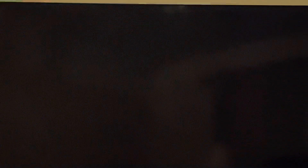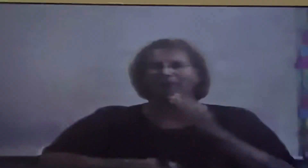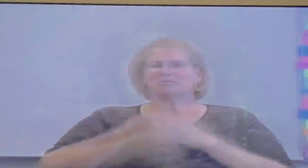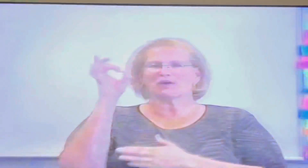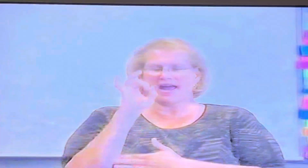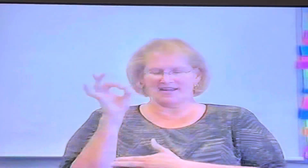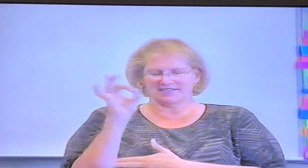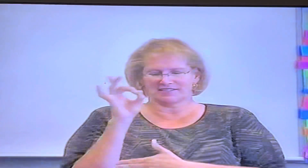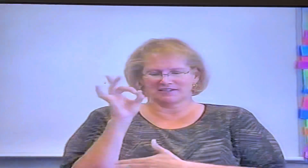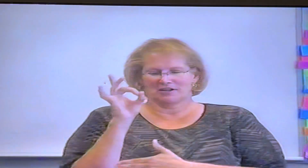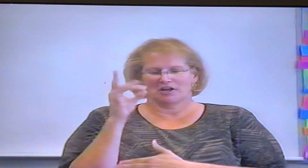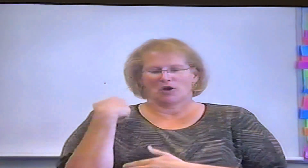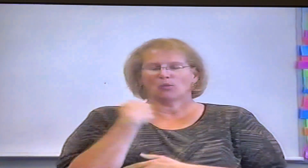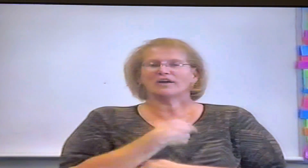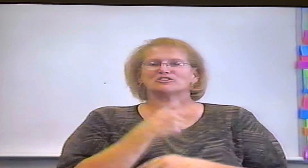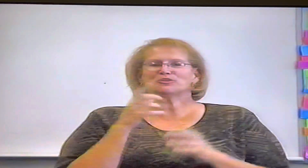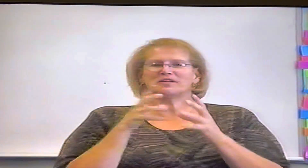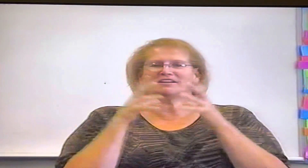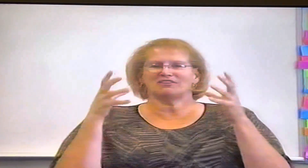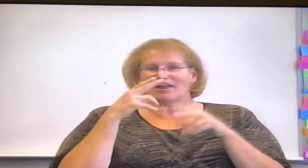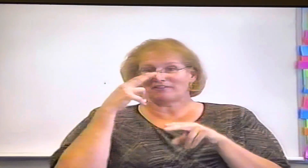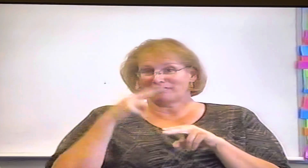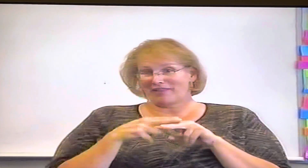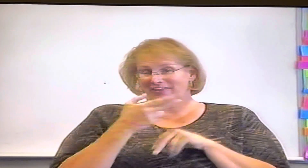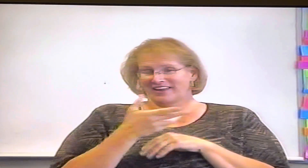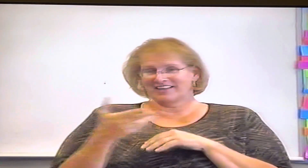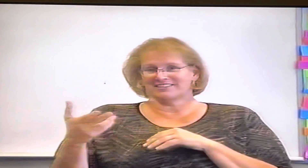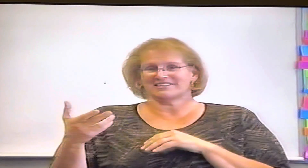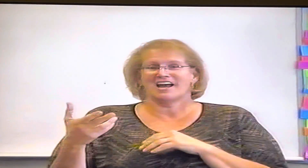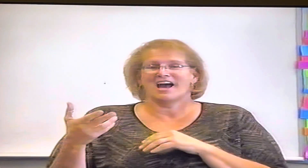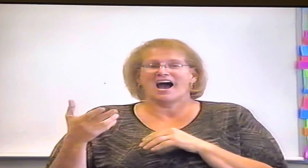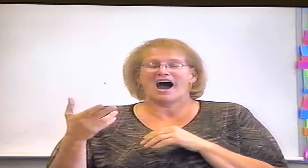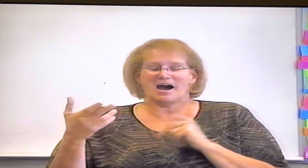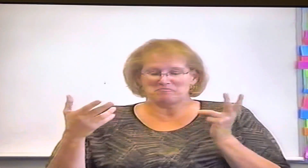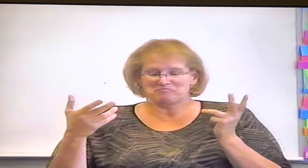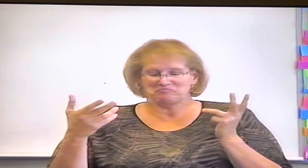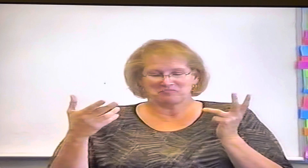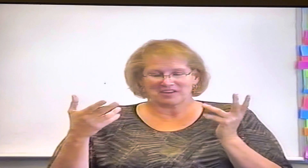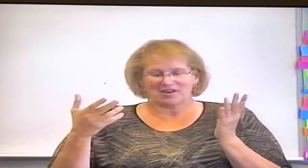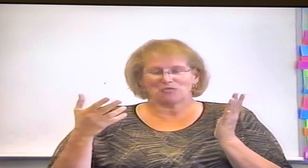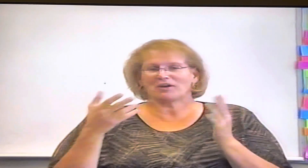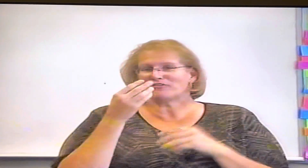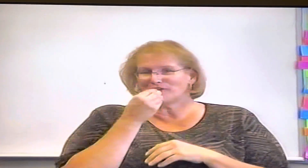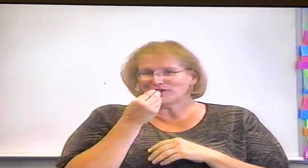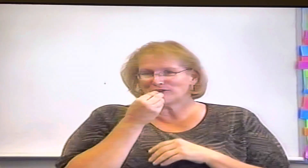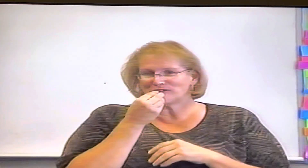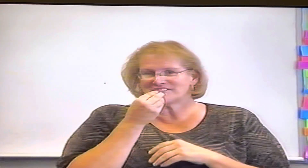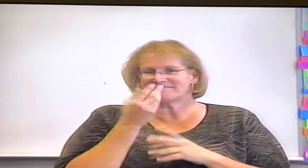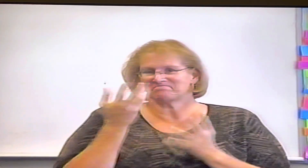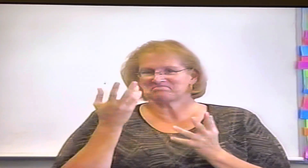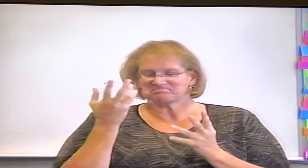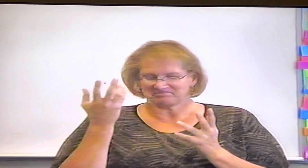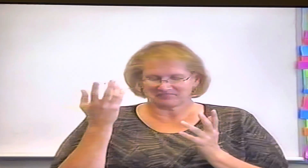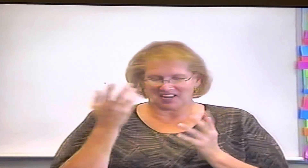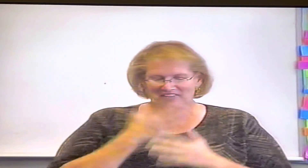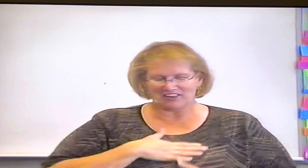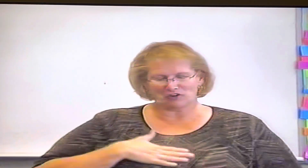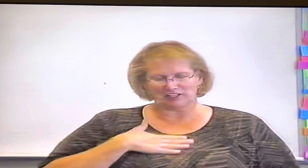in chapter 8, we are doing a lot of fun things with foods. I think you'll